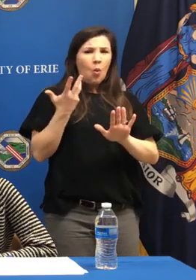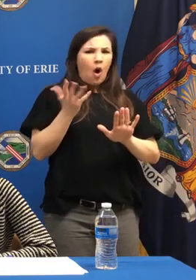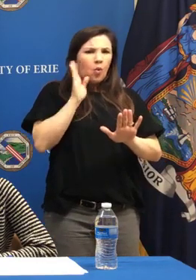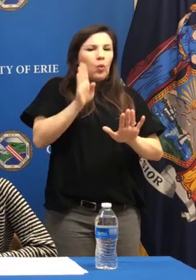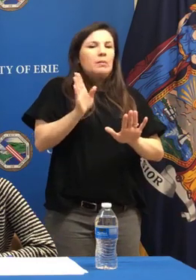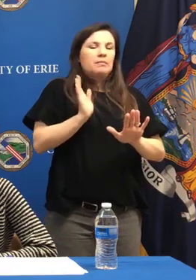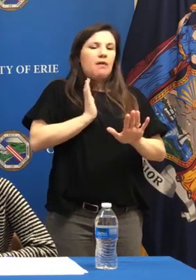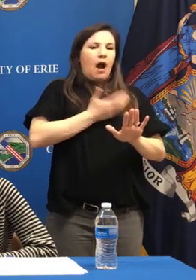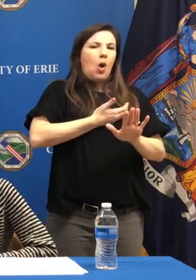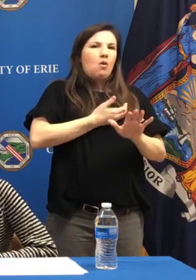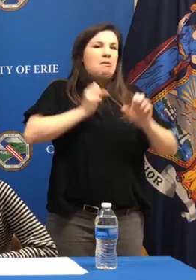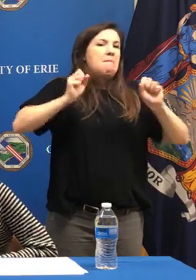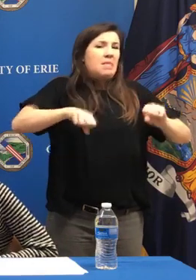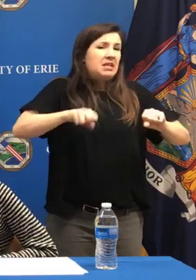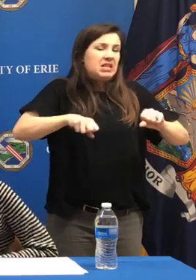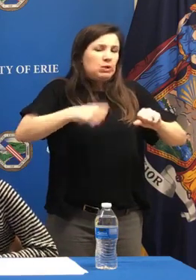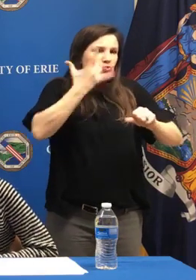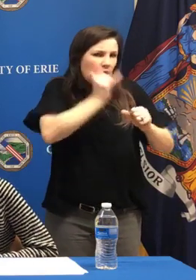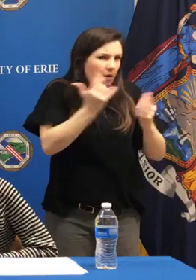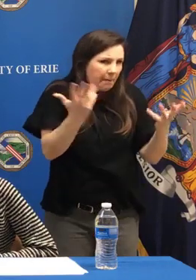be? Well,